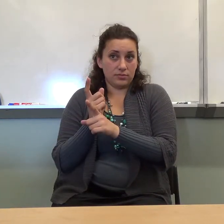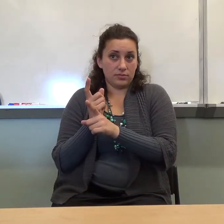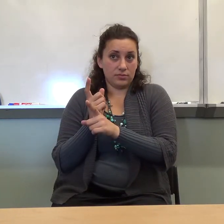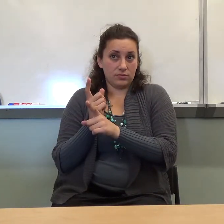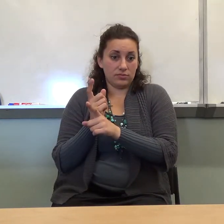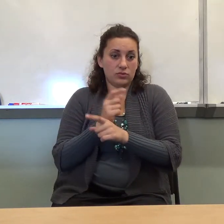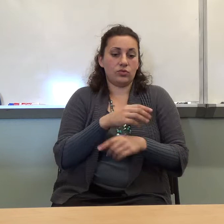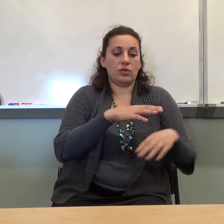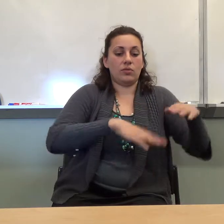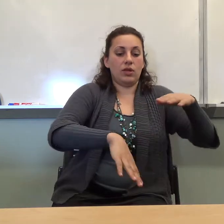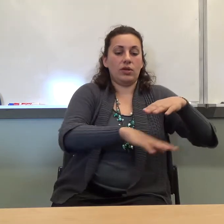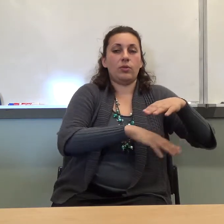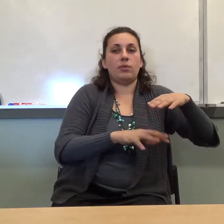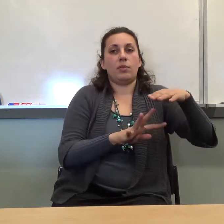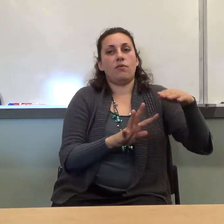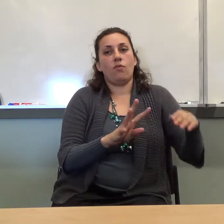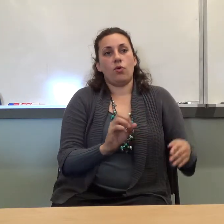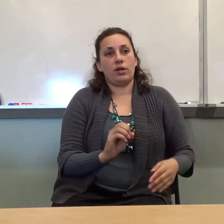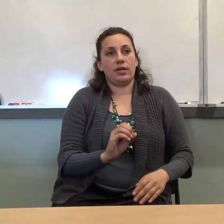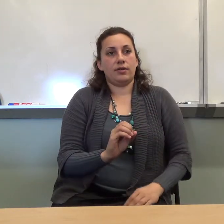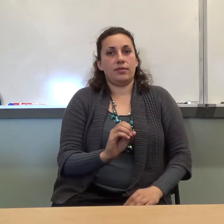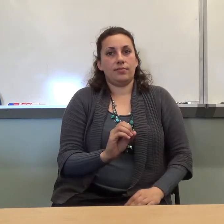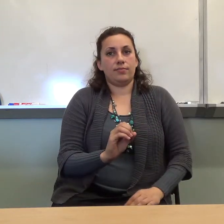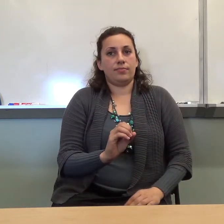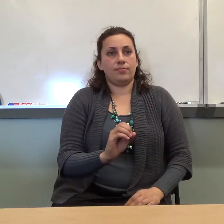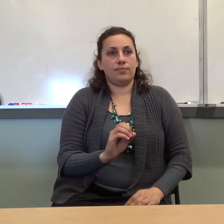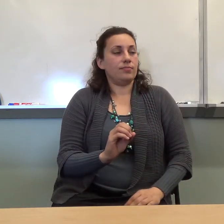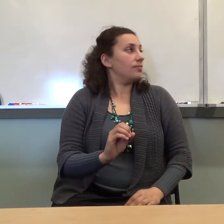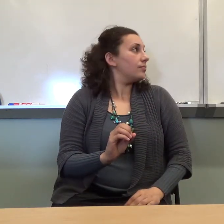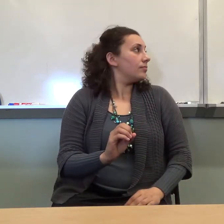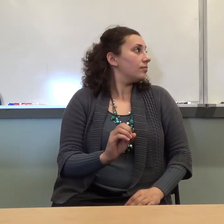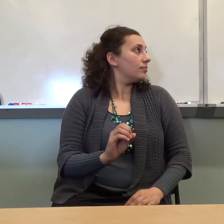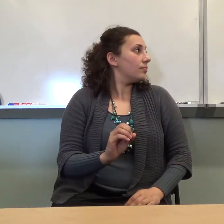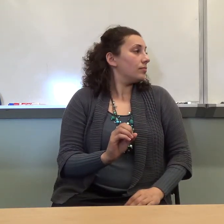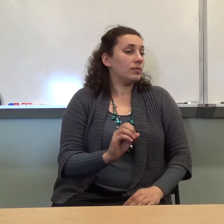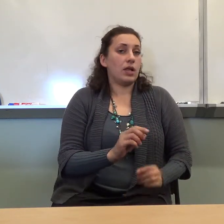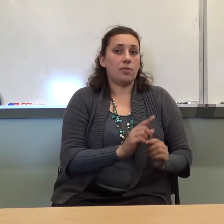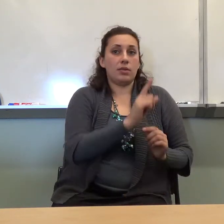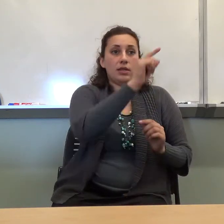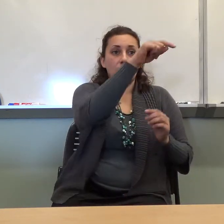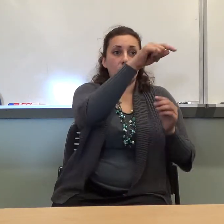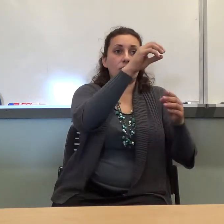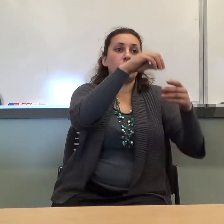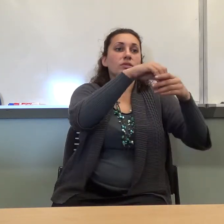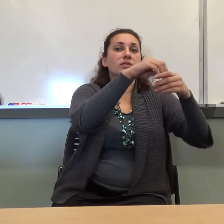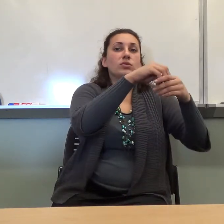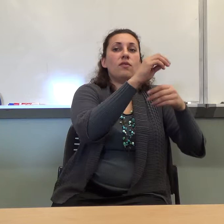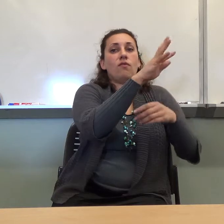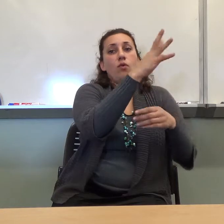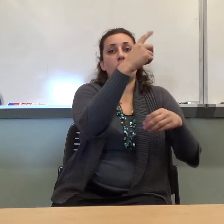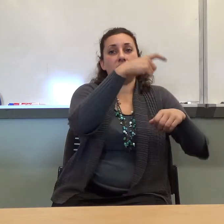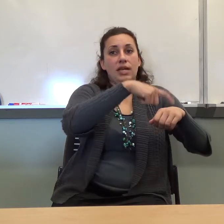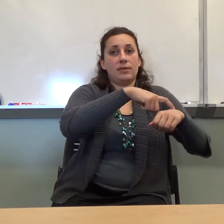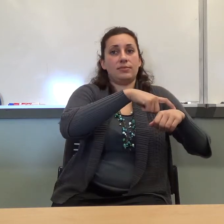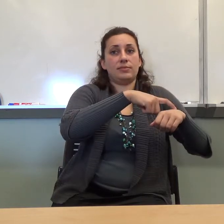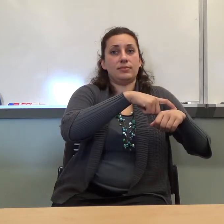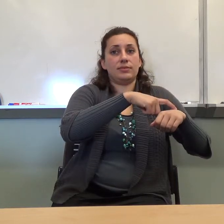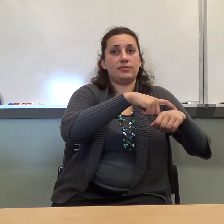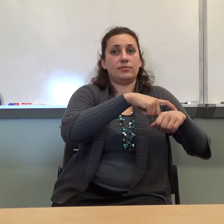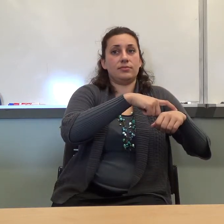down here, huh? And it goes up there, again, into 100, it goes four times, and there's 4, so that's 16,